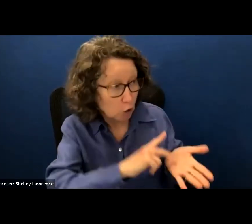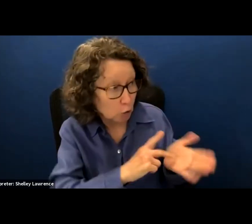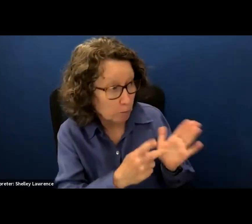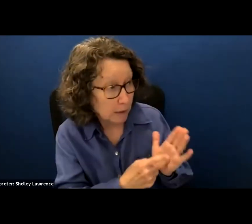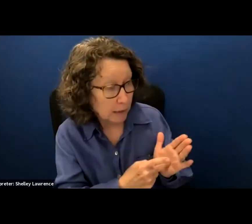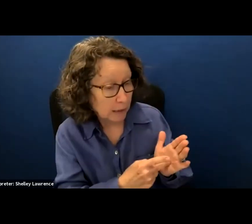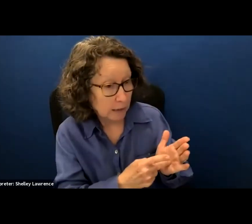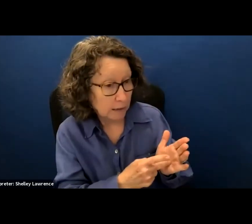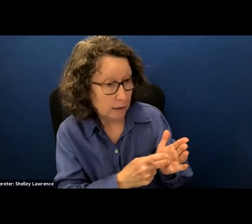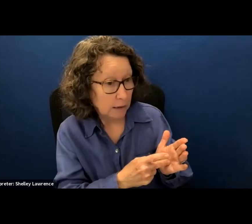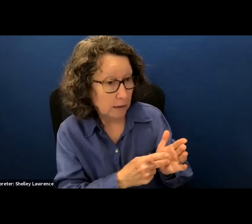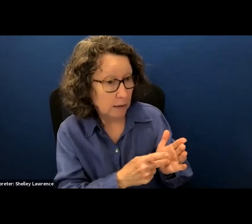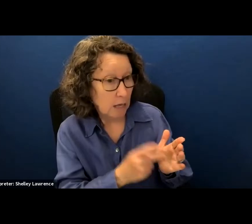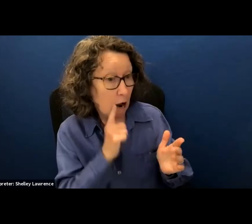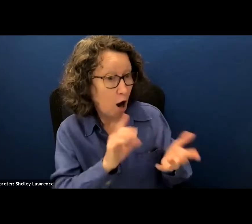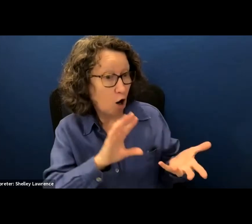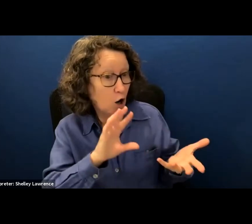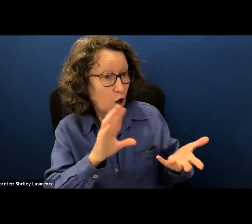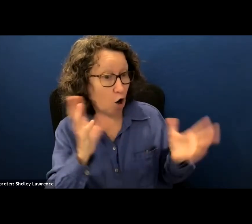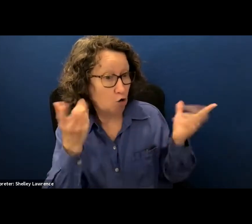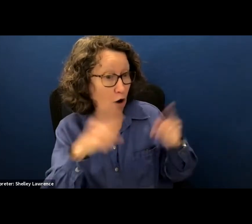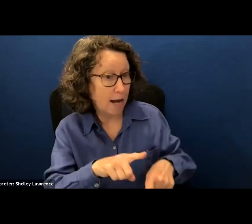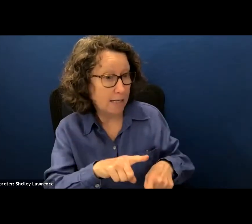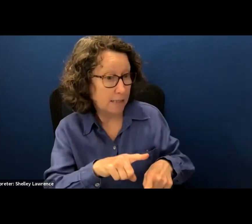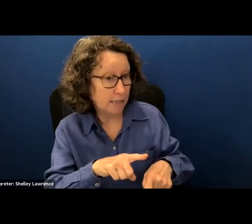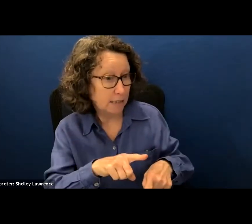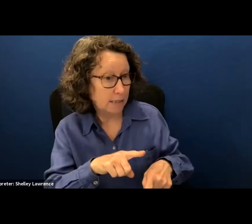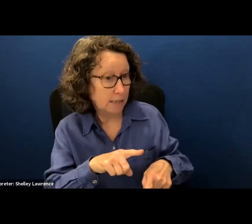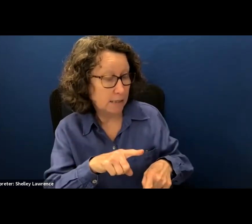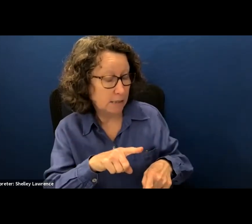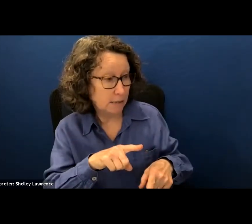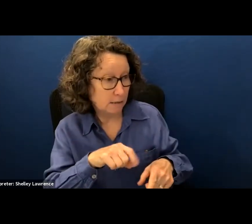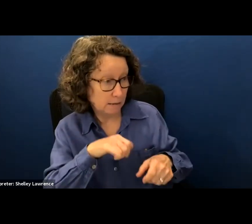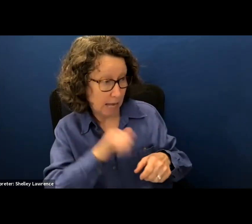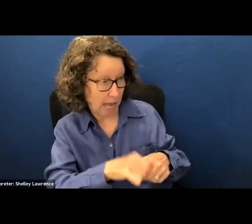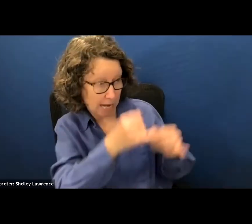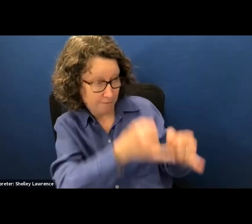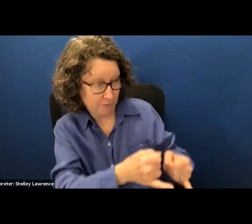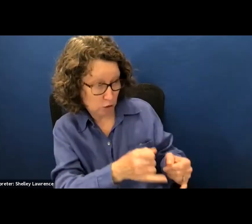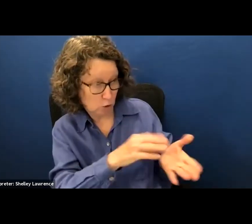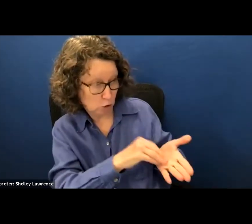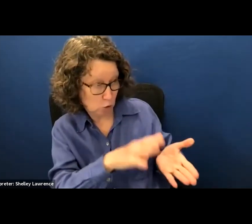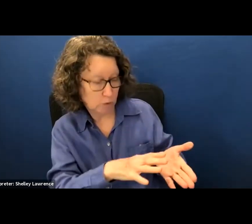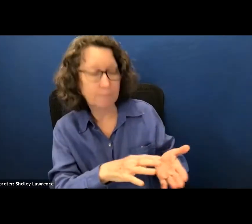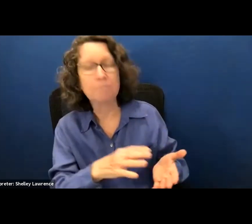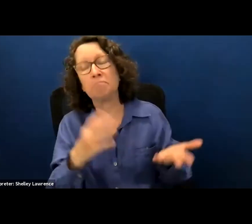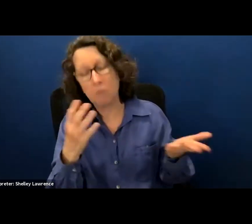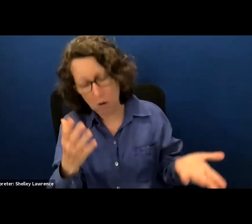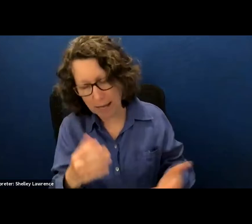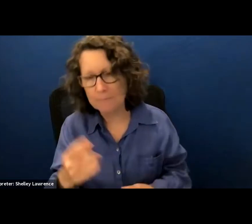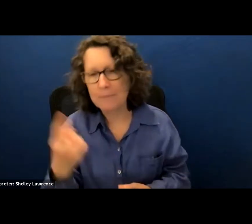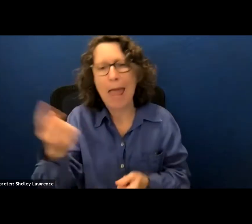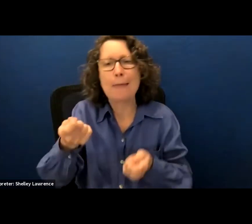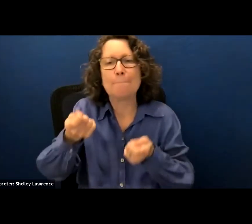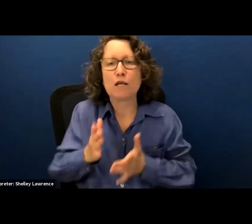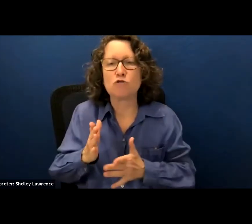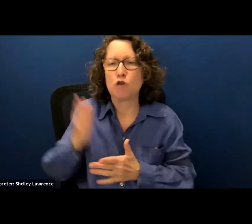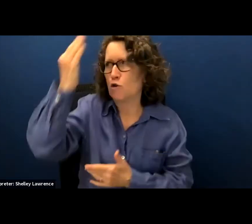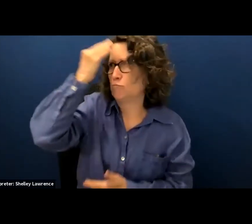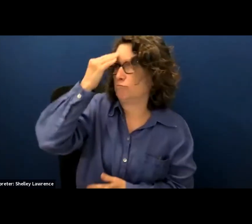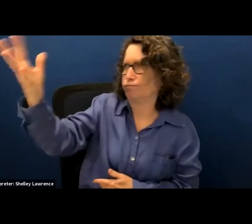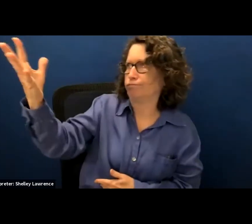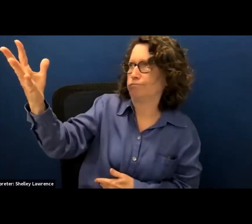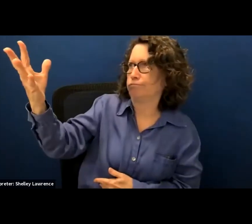there's a crisis with an individual student? So an administrator is